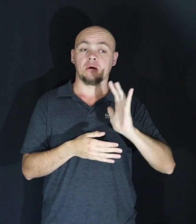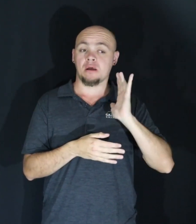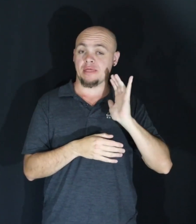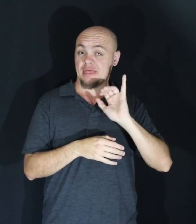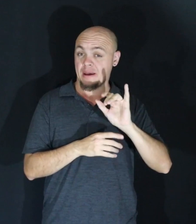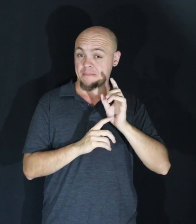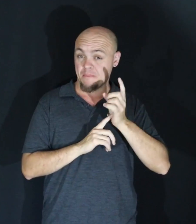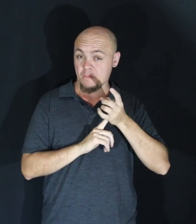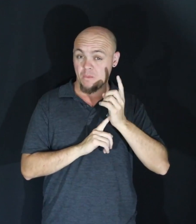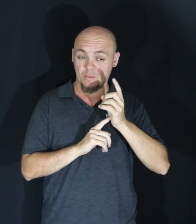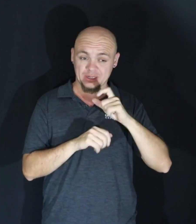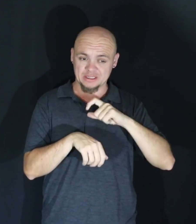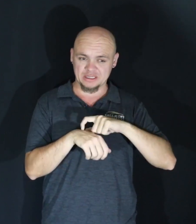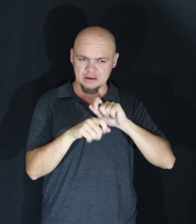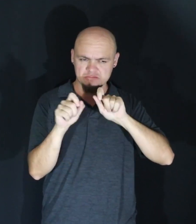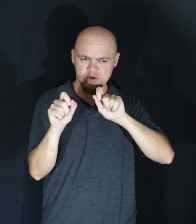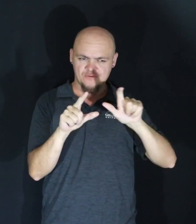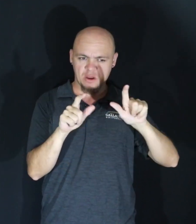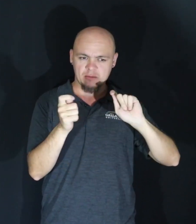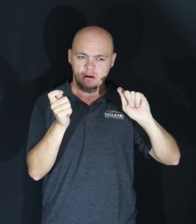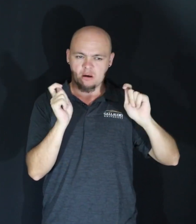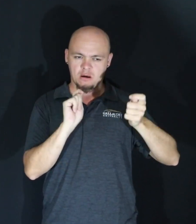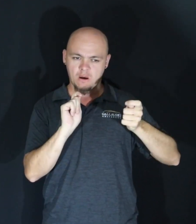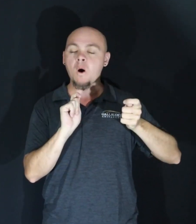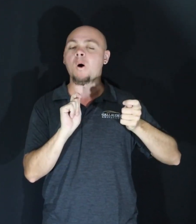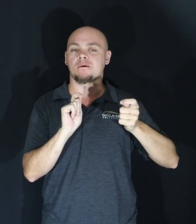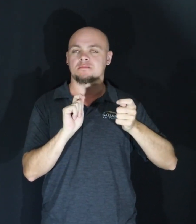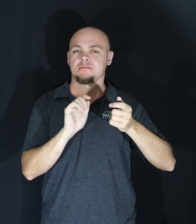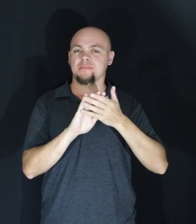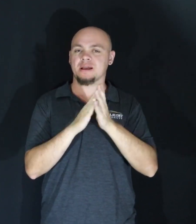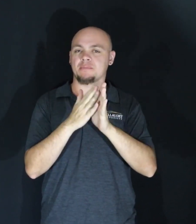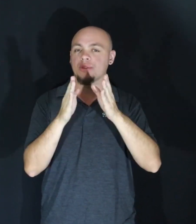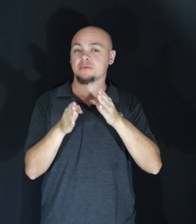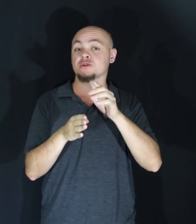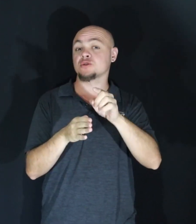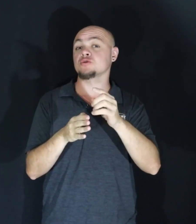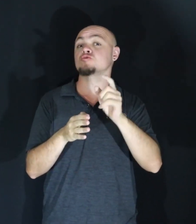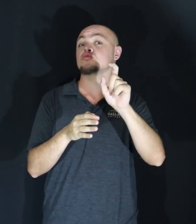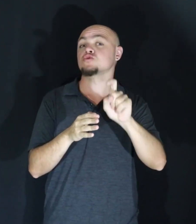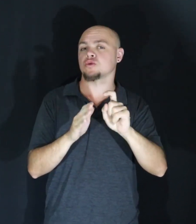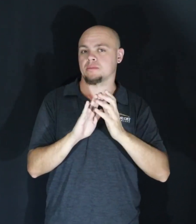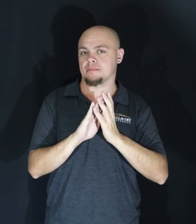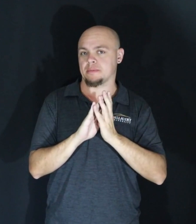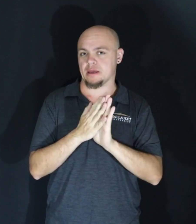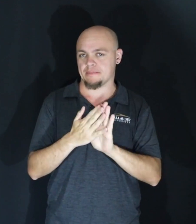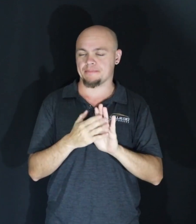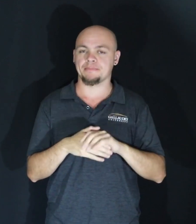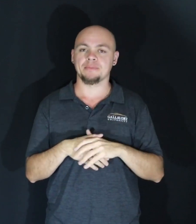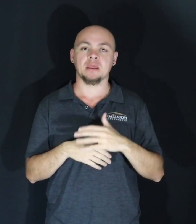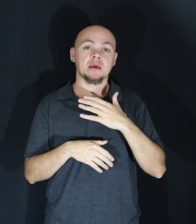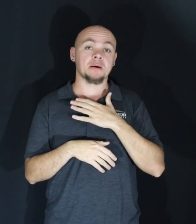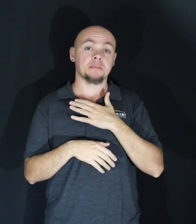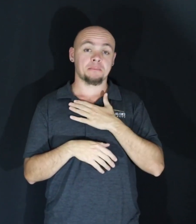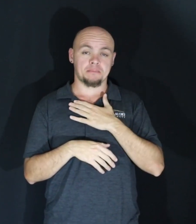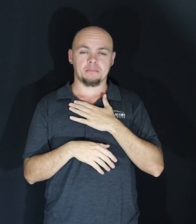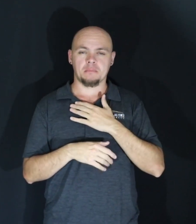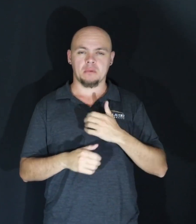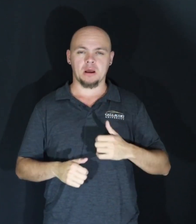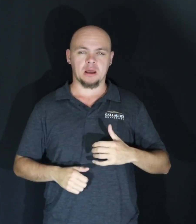moment in time and become the person that you should become. using my own